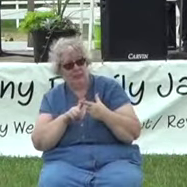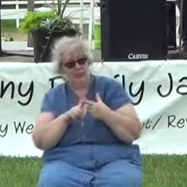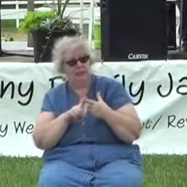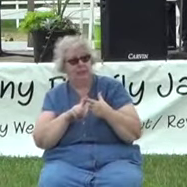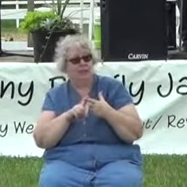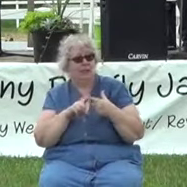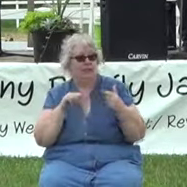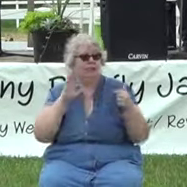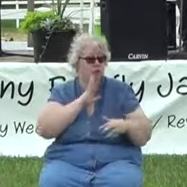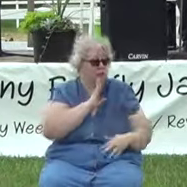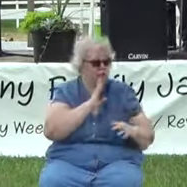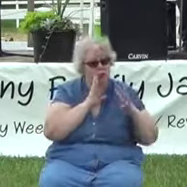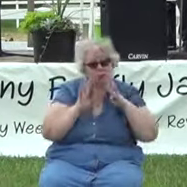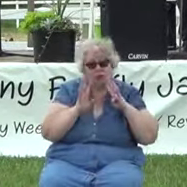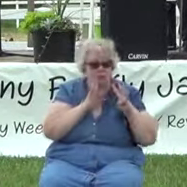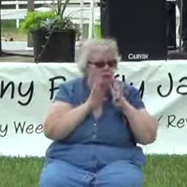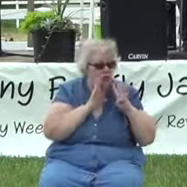out today.